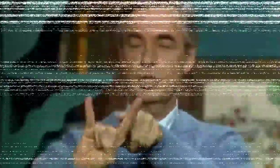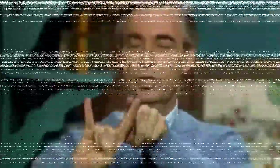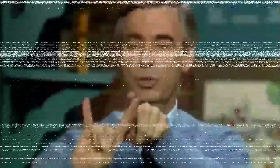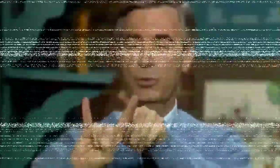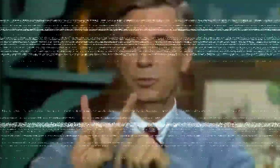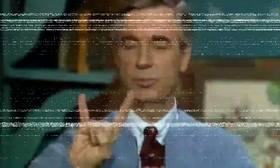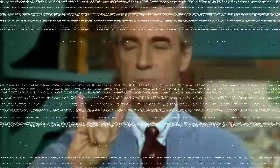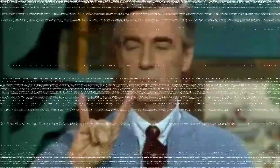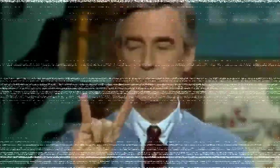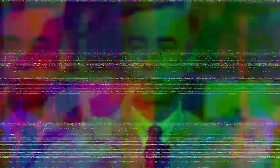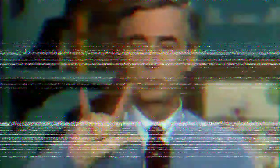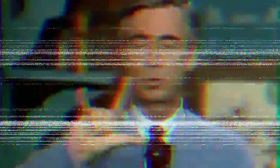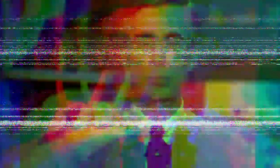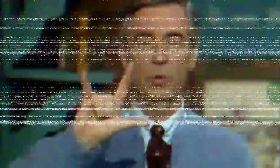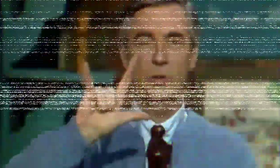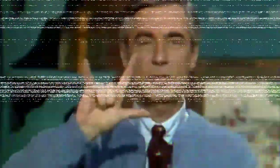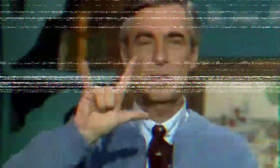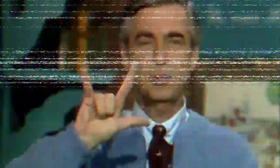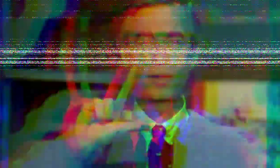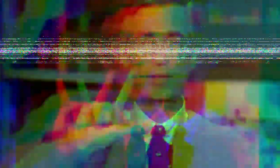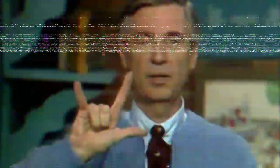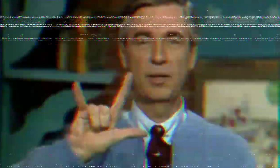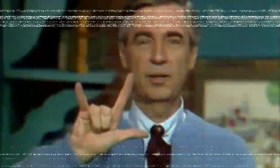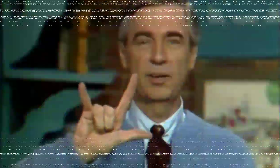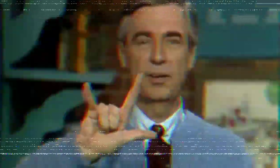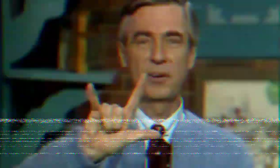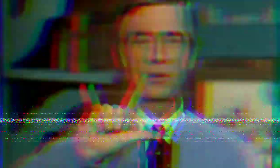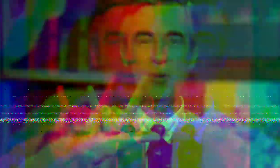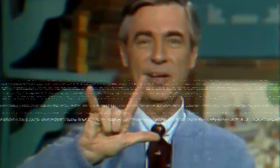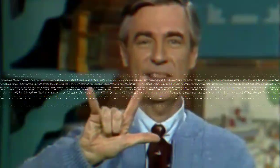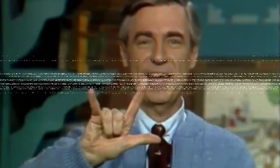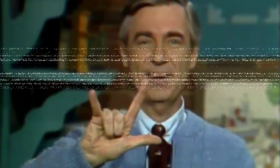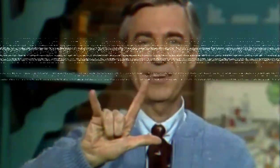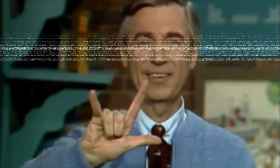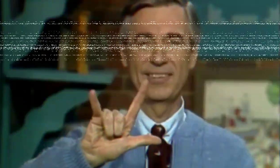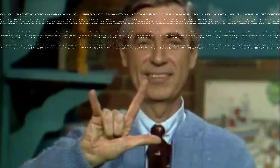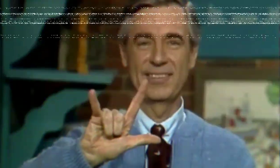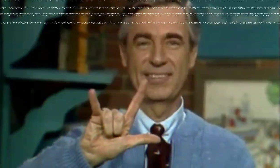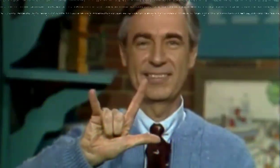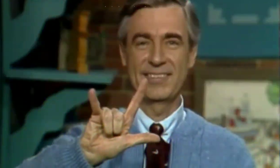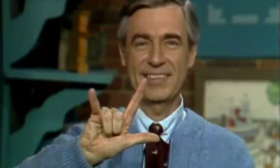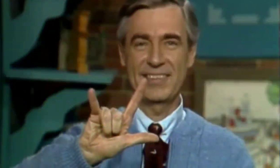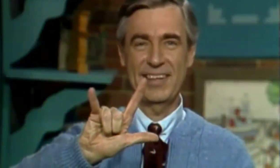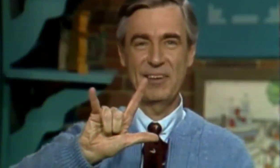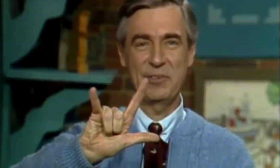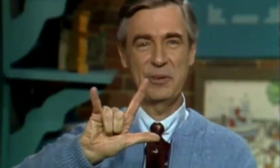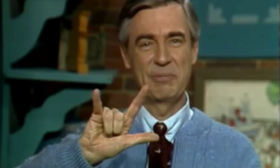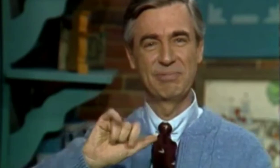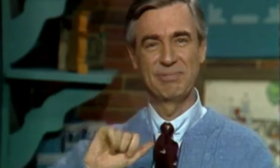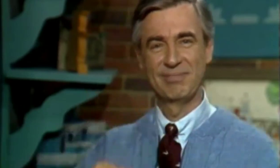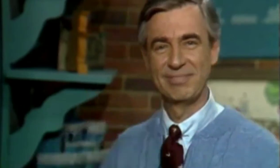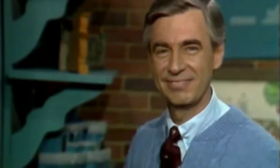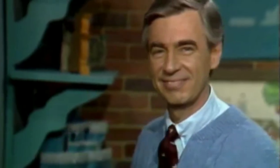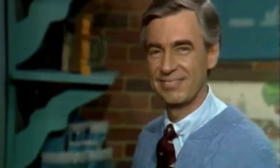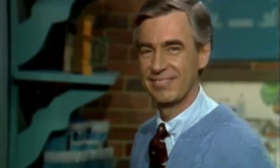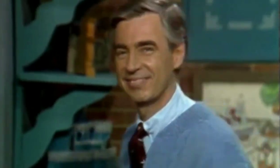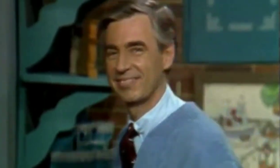you. Put them all together, go like that, it says I love you.